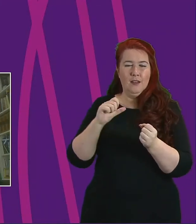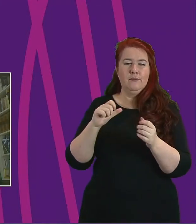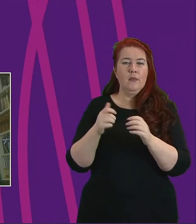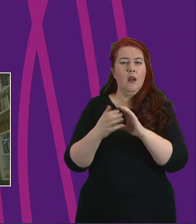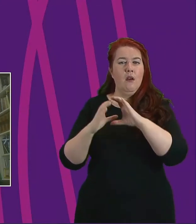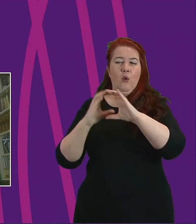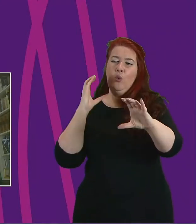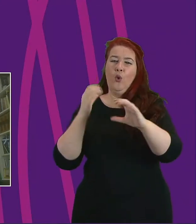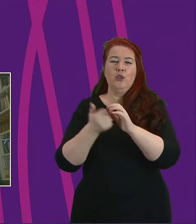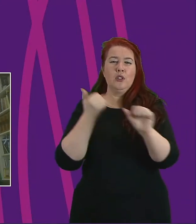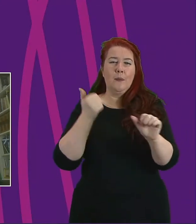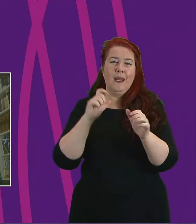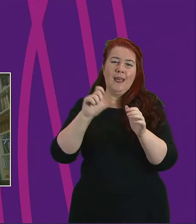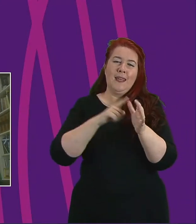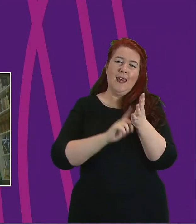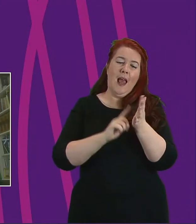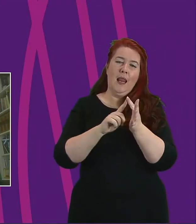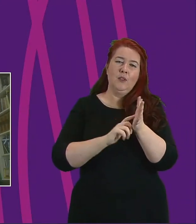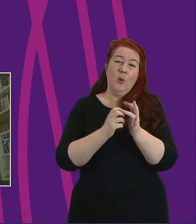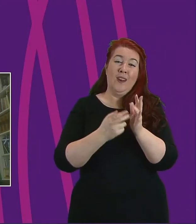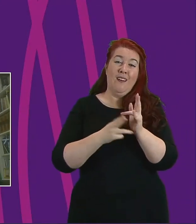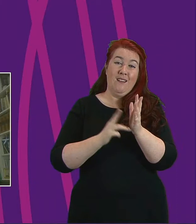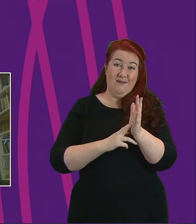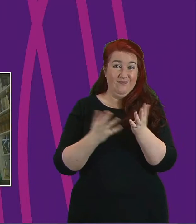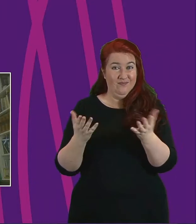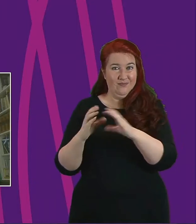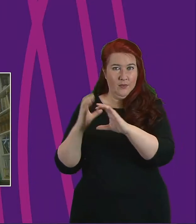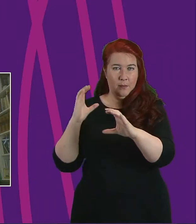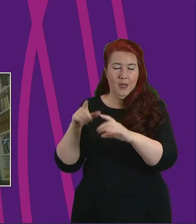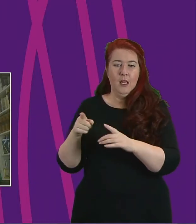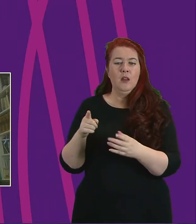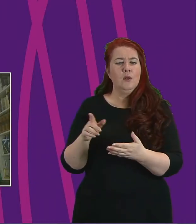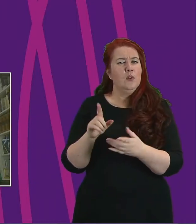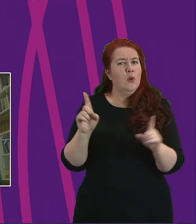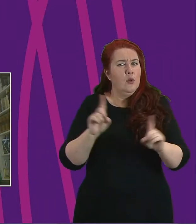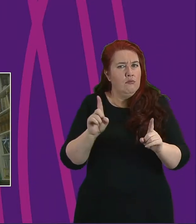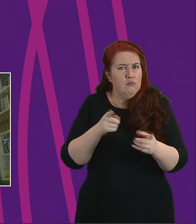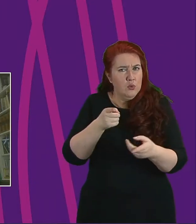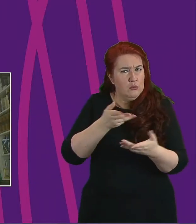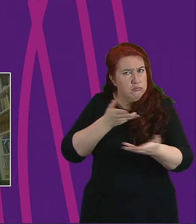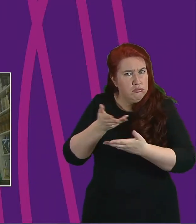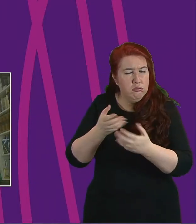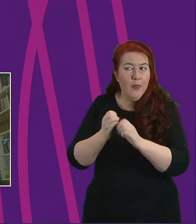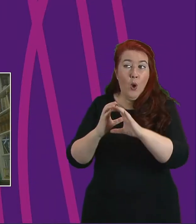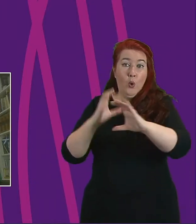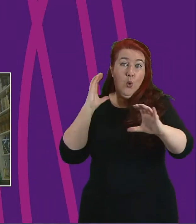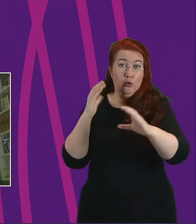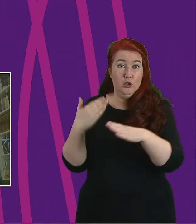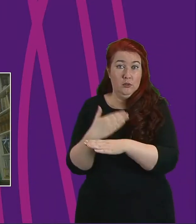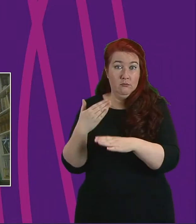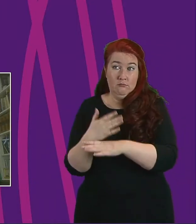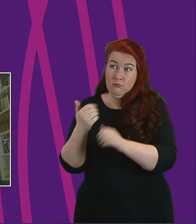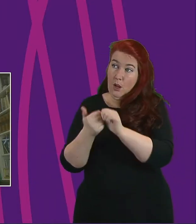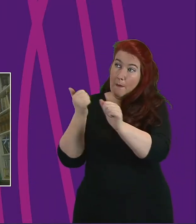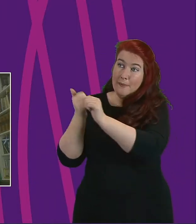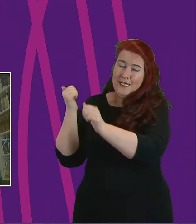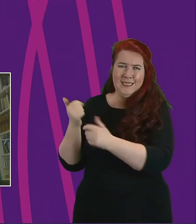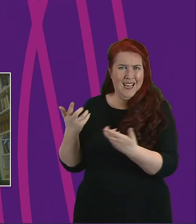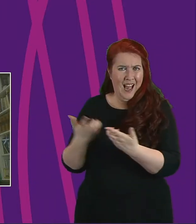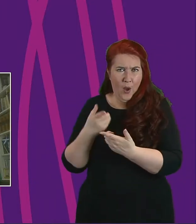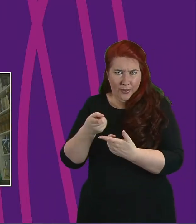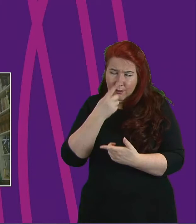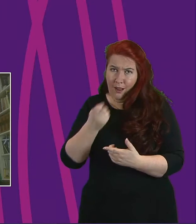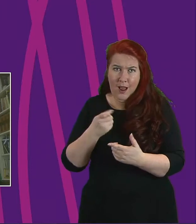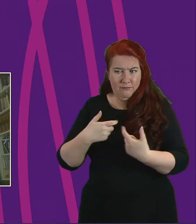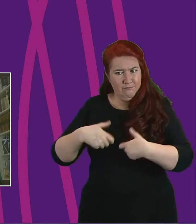Cabinet Secretary outline what discussions he's undertaken with coach operators about the long-term sustainability of the industry, given these current challenges,